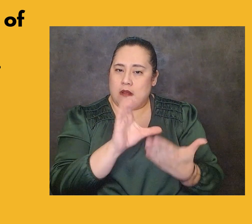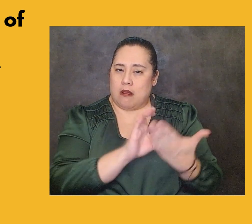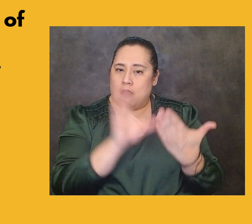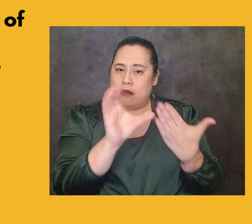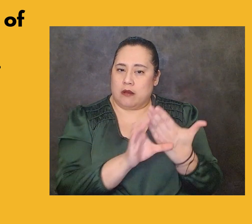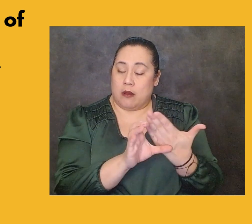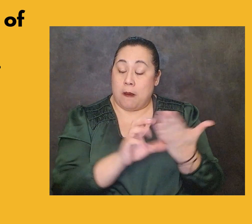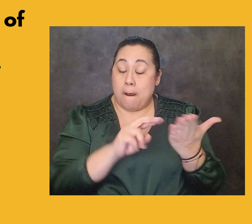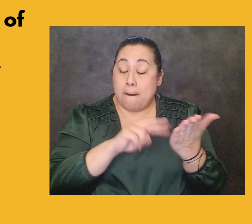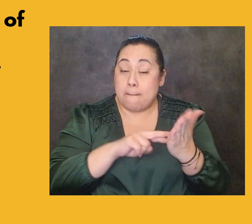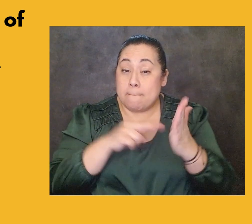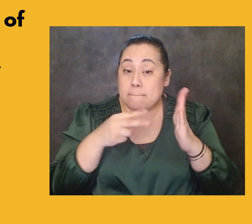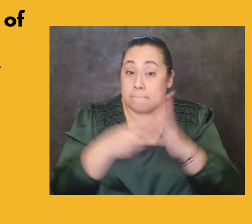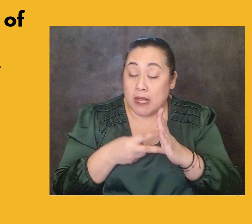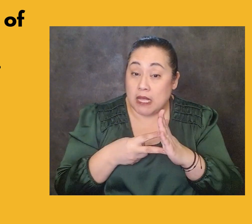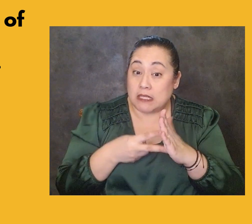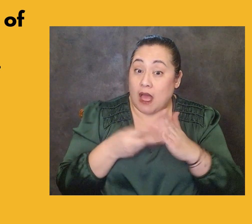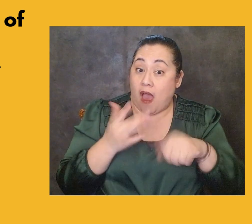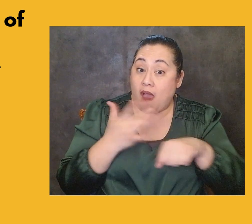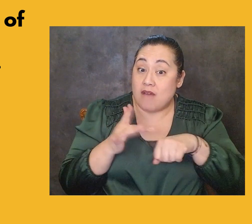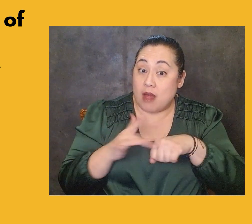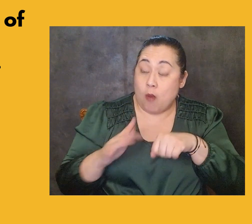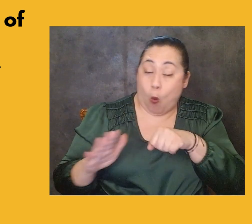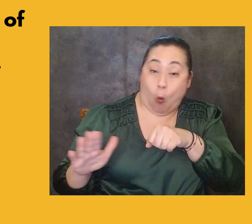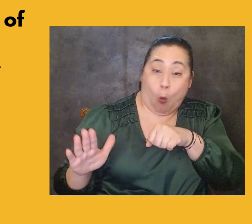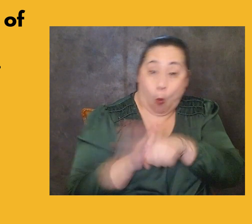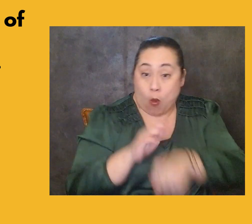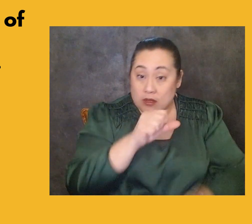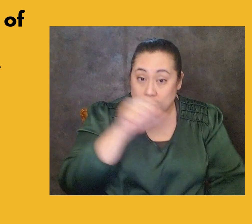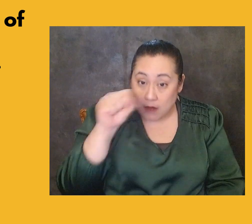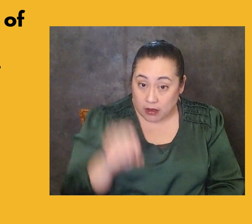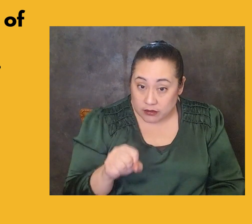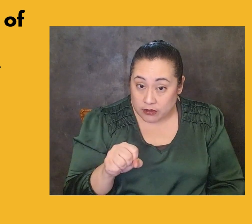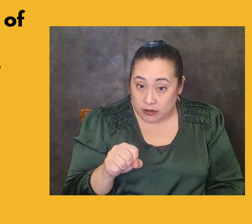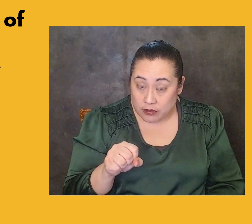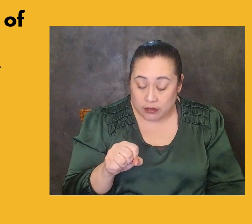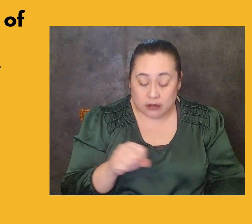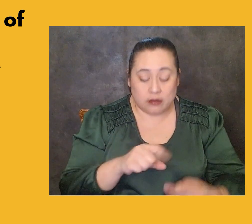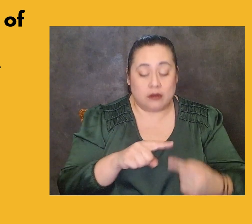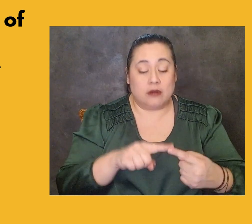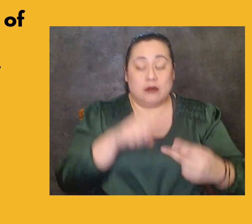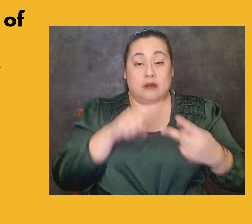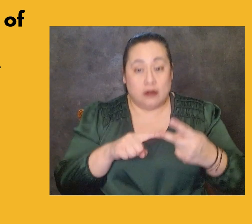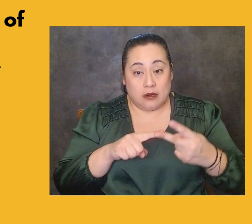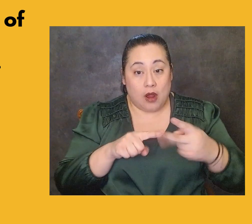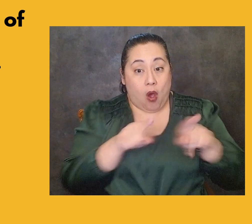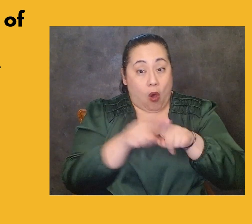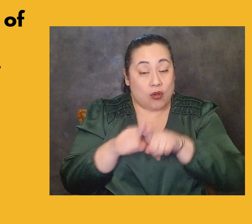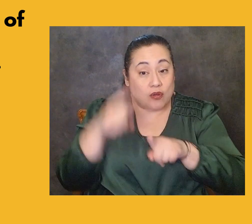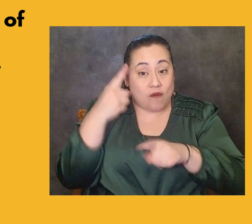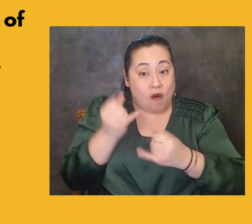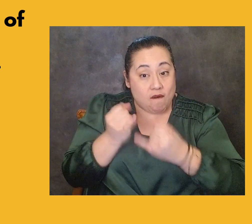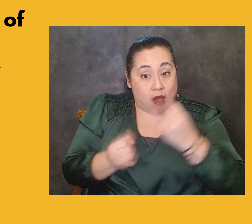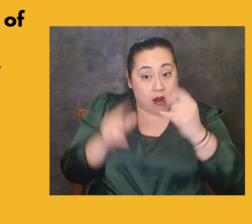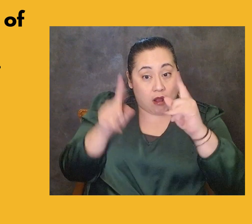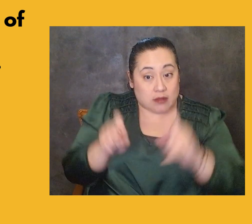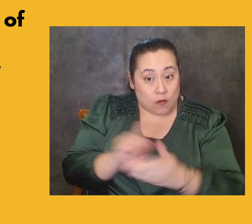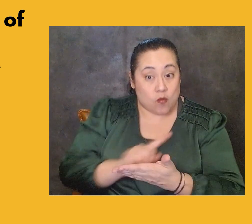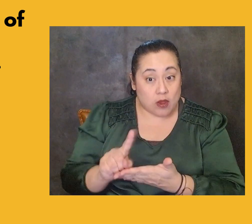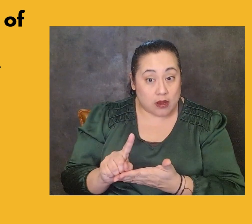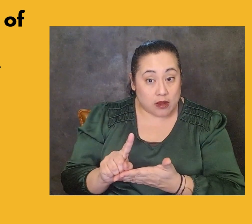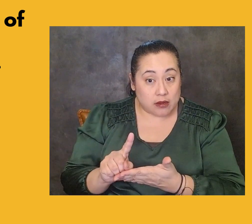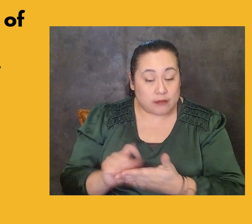calendar, which means being available for the whole semester and being available for final exams